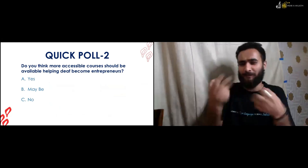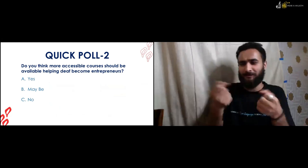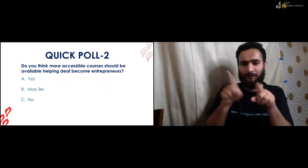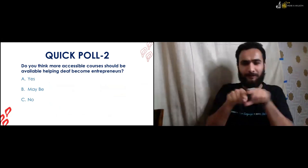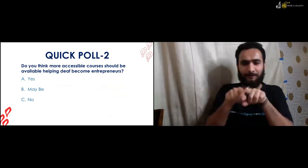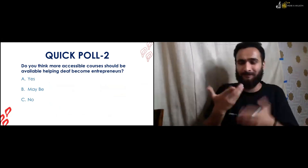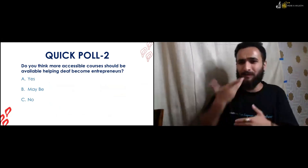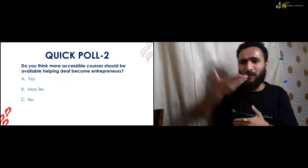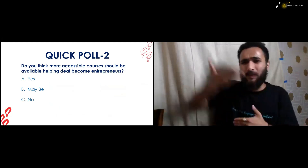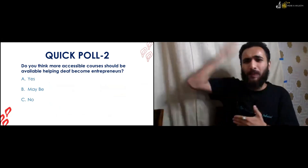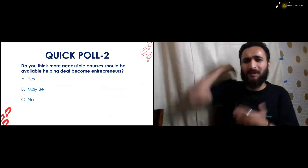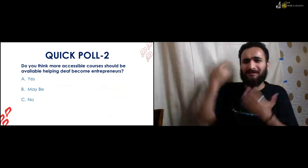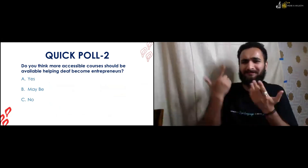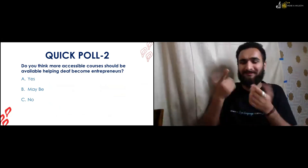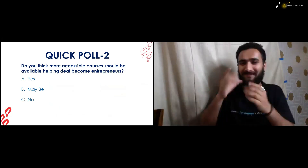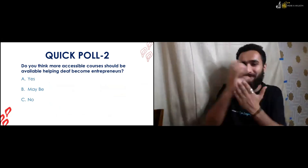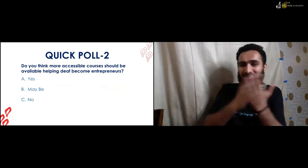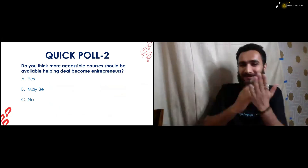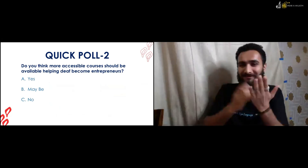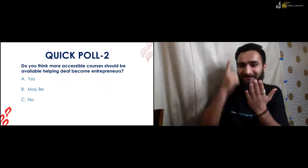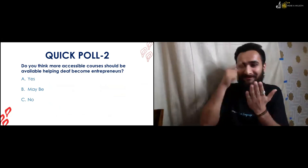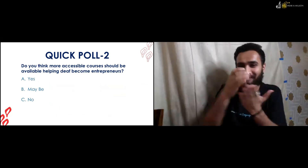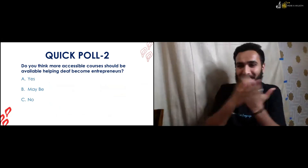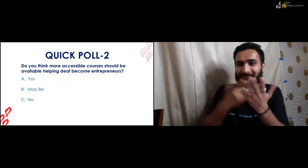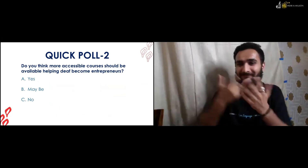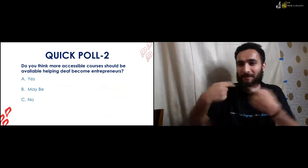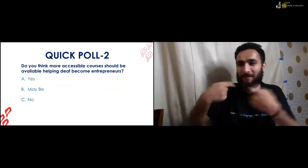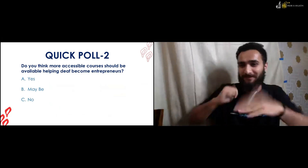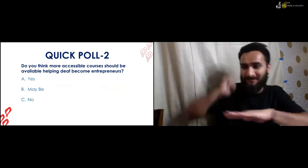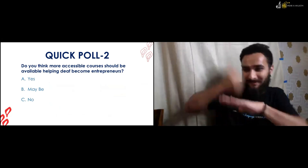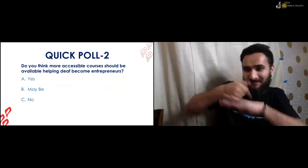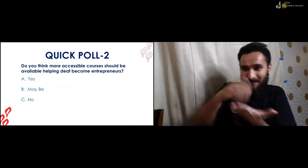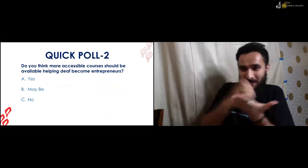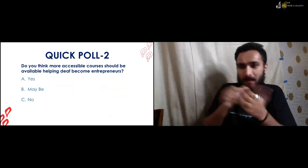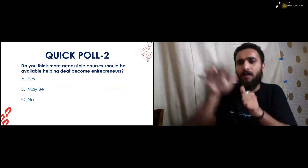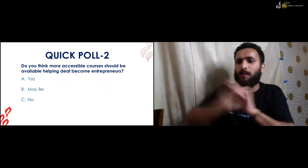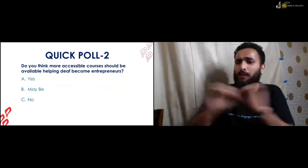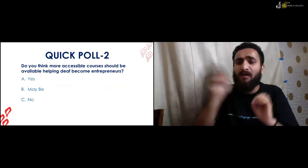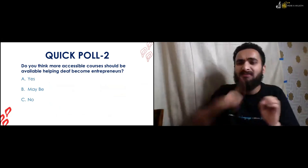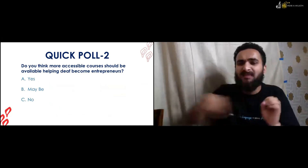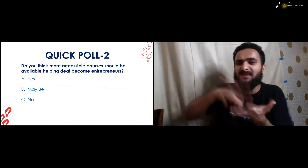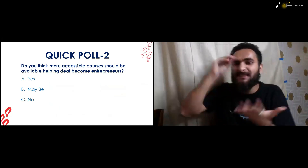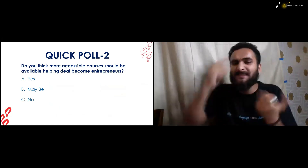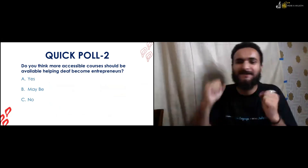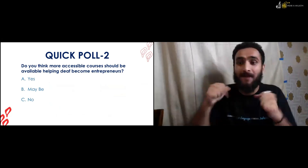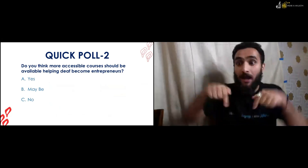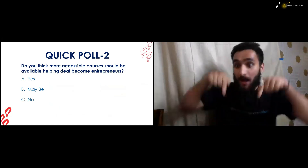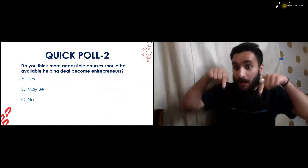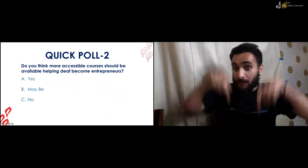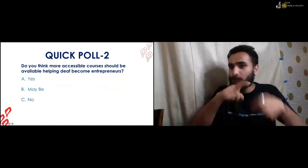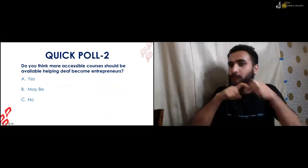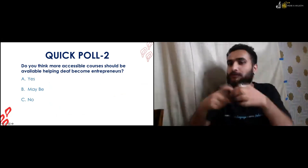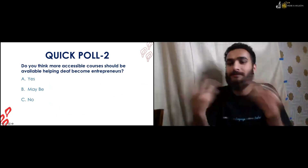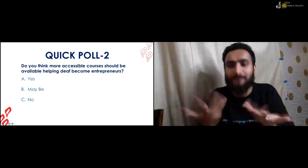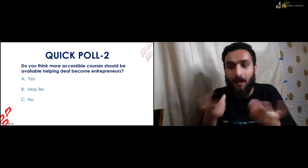So now we'll have poll question, second poll question. So, earlier we had the courses, but that was